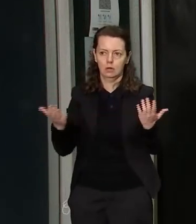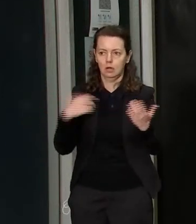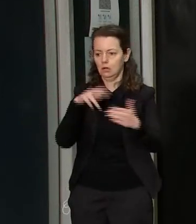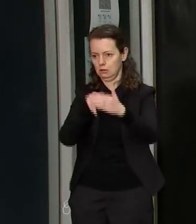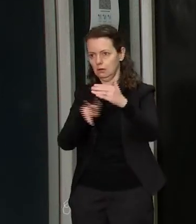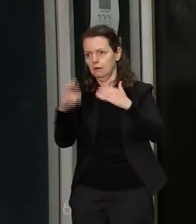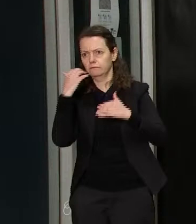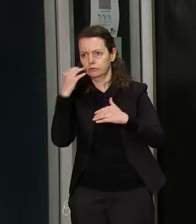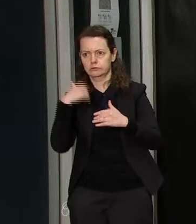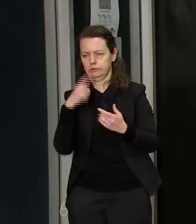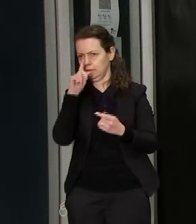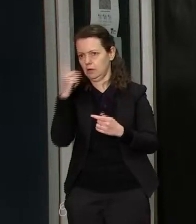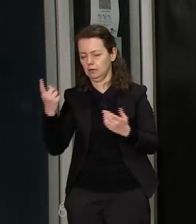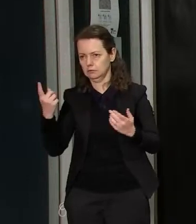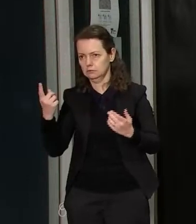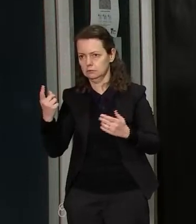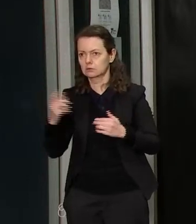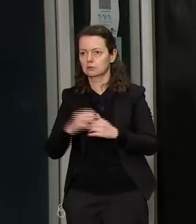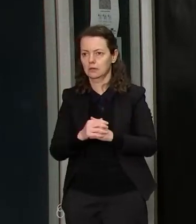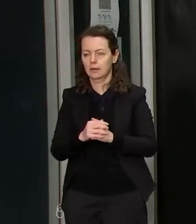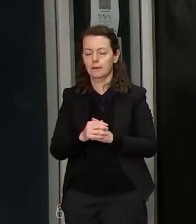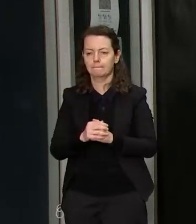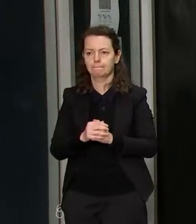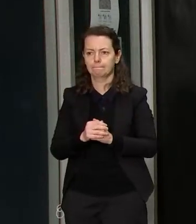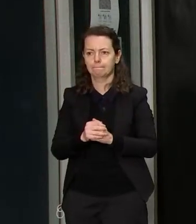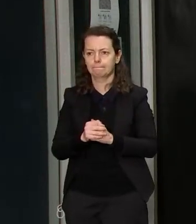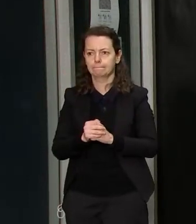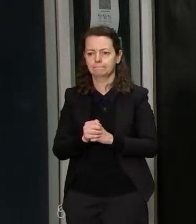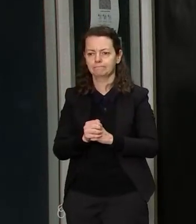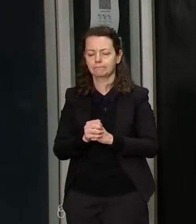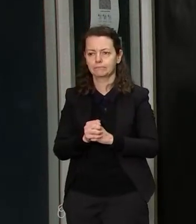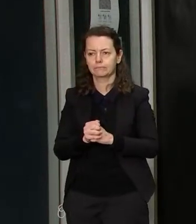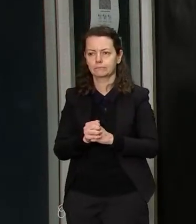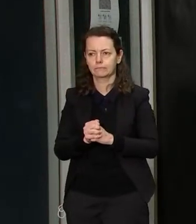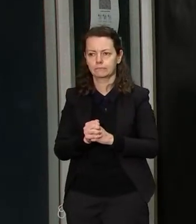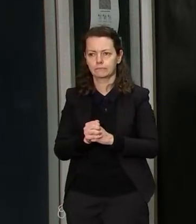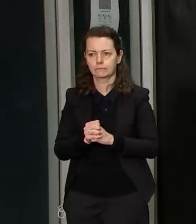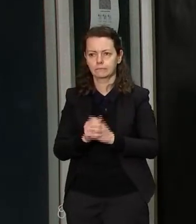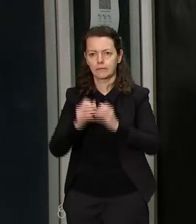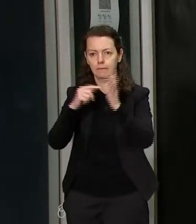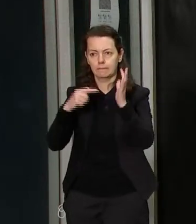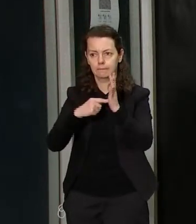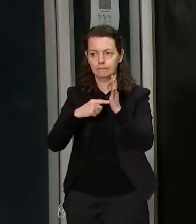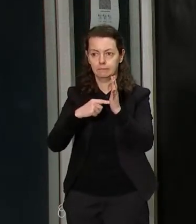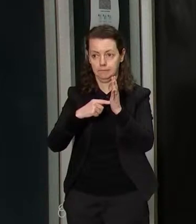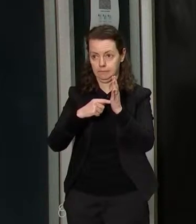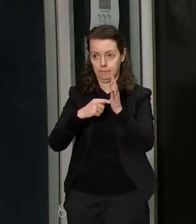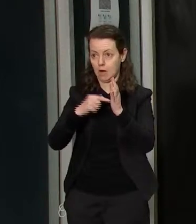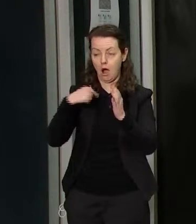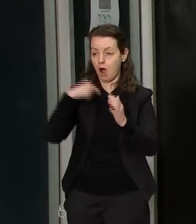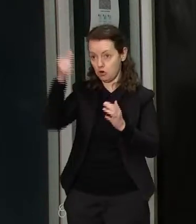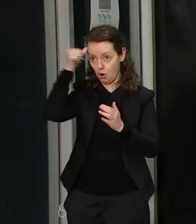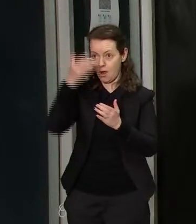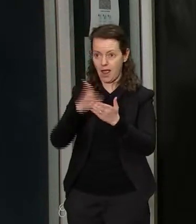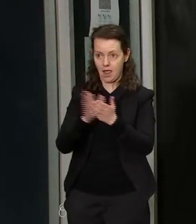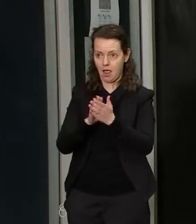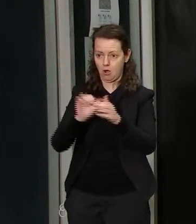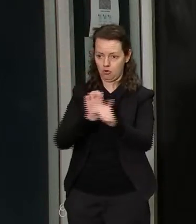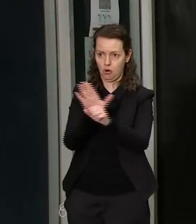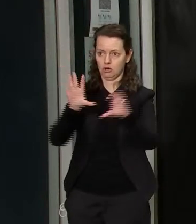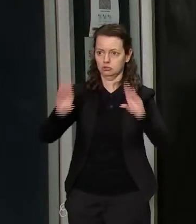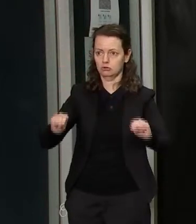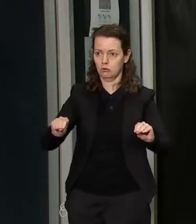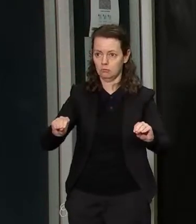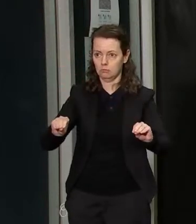terms of what the future may hold, but what we do know is that our way through this is getting people vaccinated and